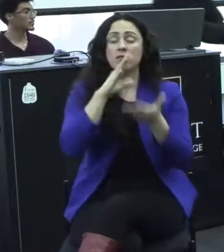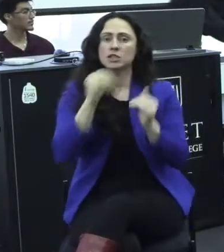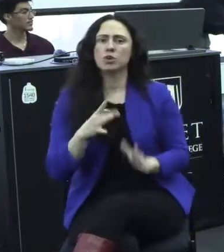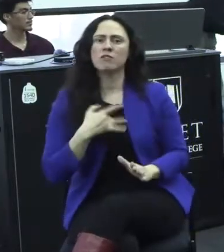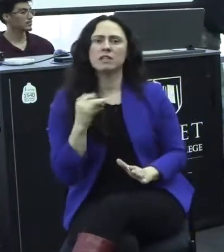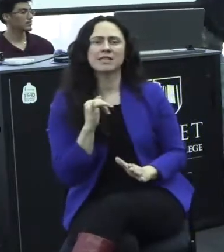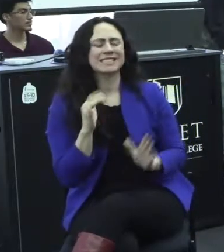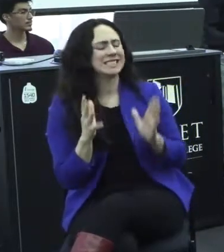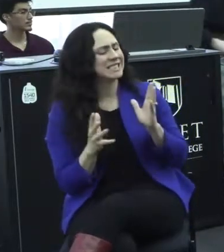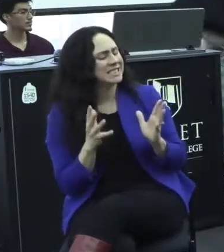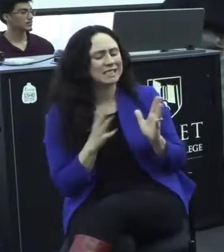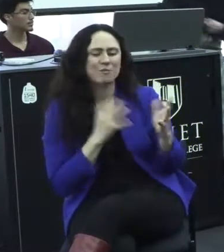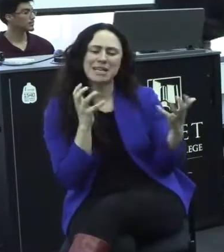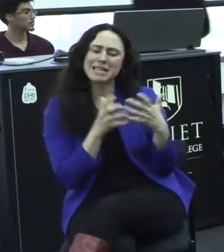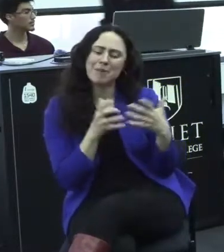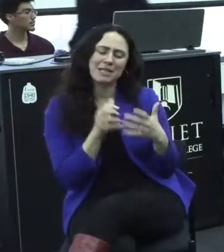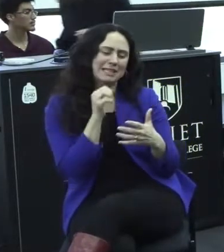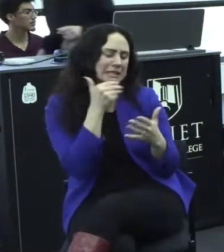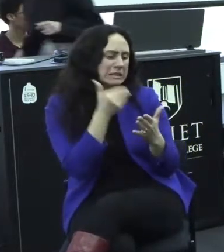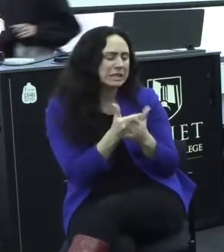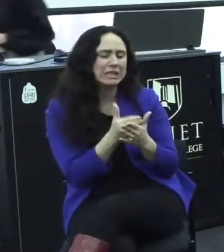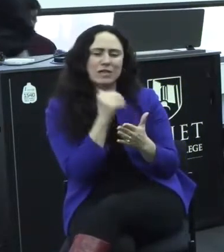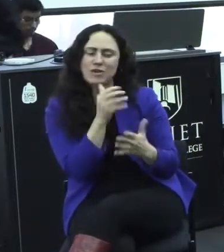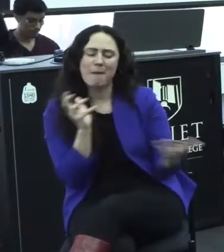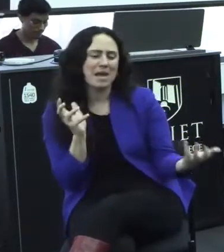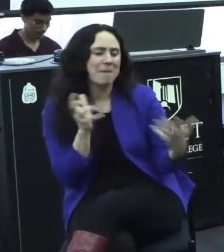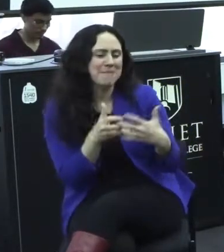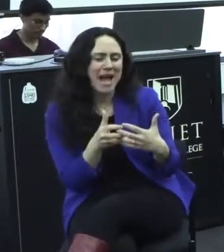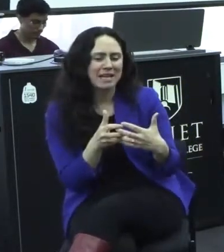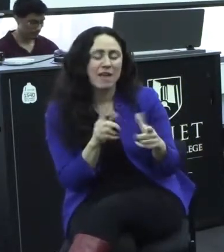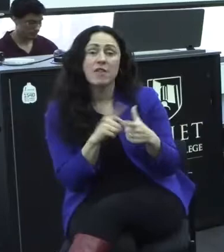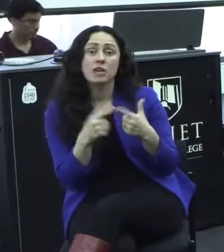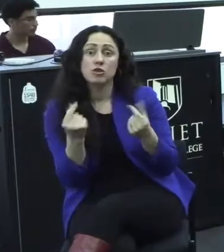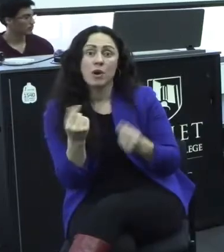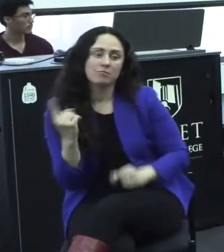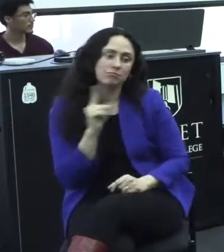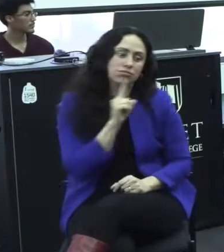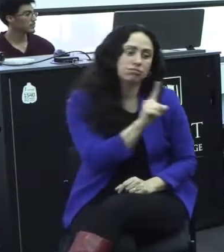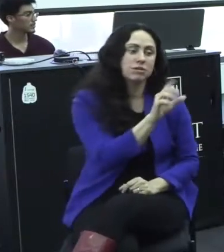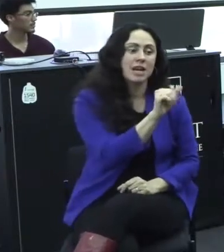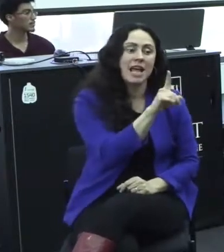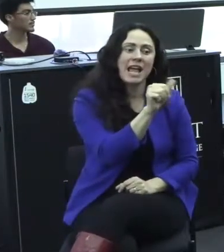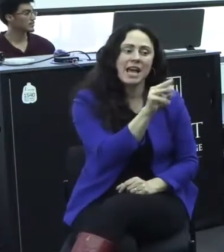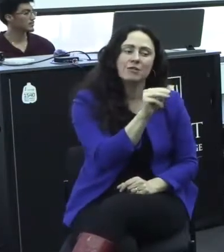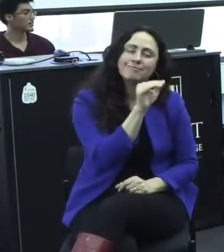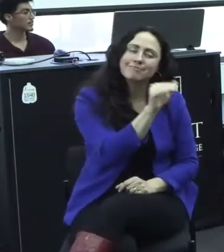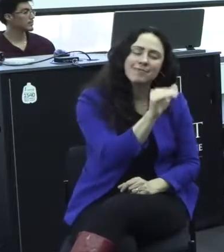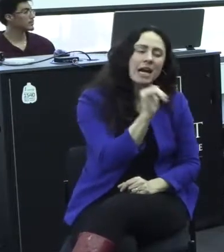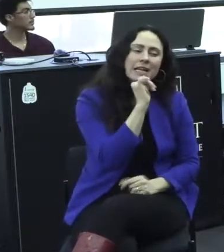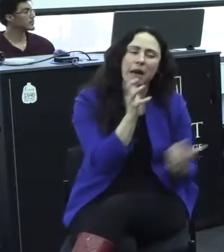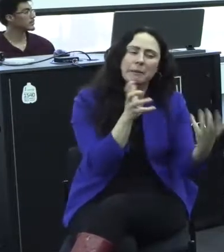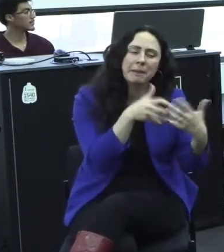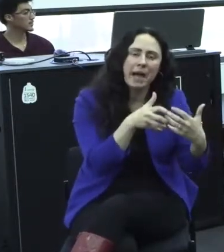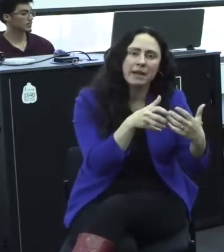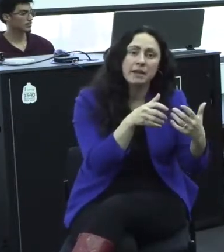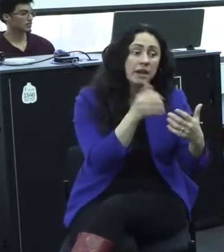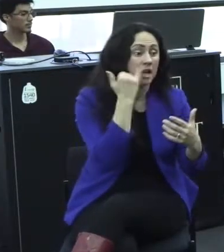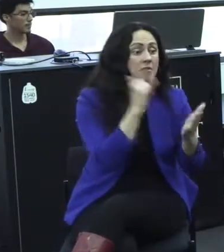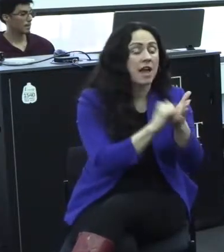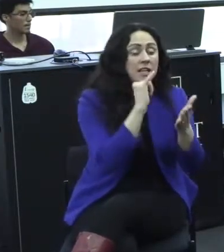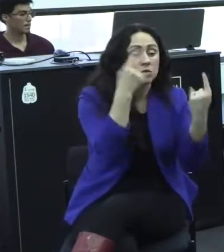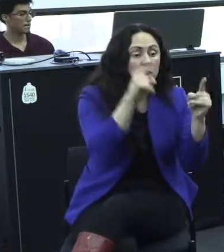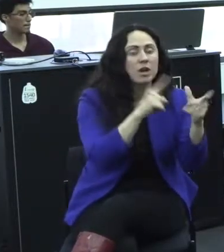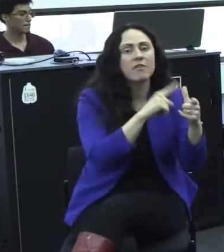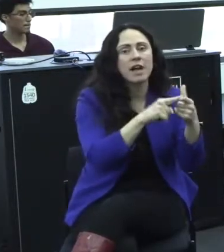their accommodations are being met, they have the ability to go to Adam, and if that doesn't work, then they come to me. And the